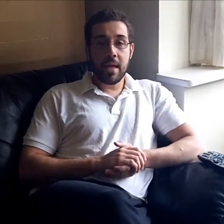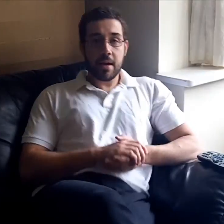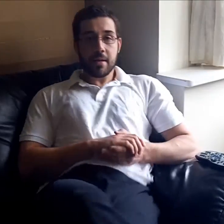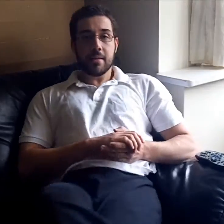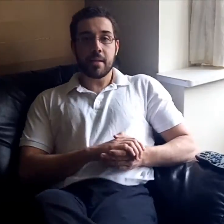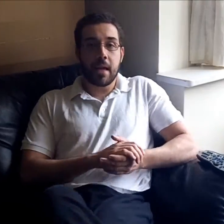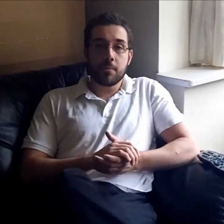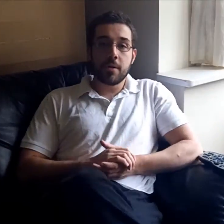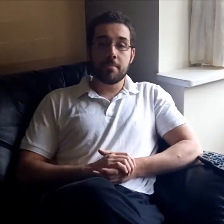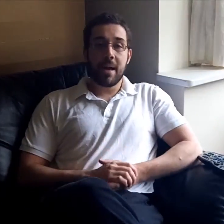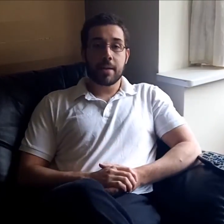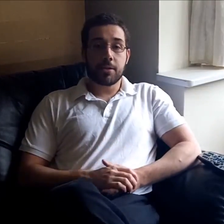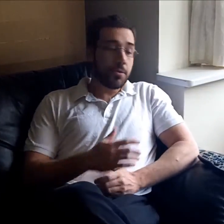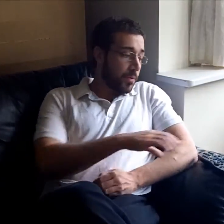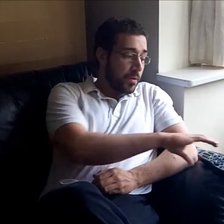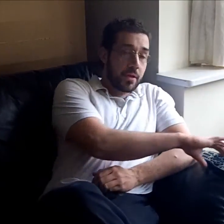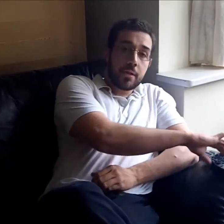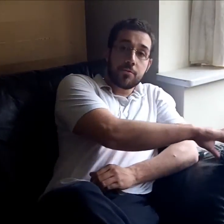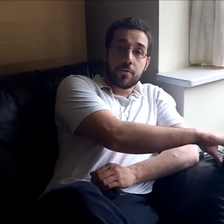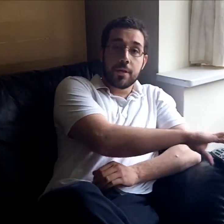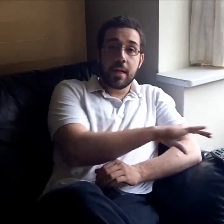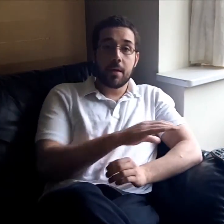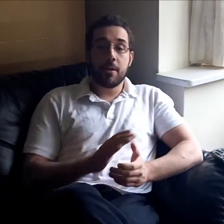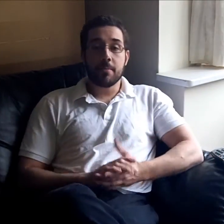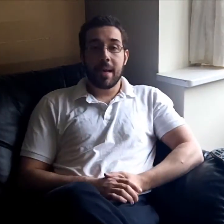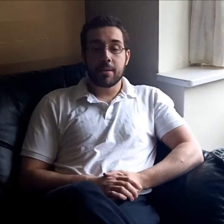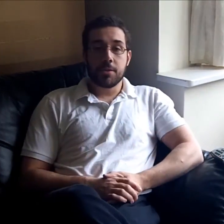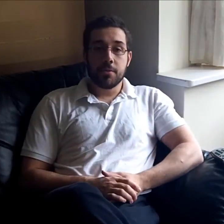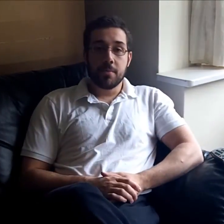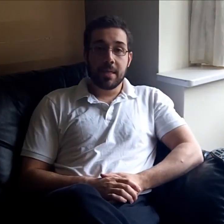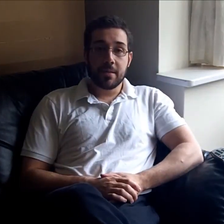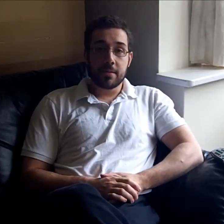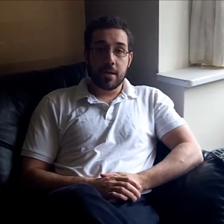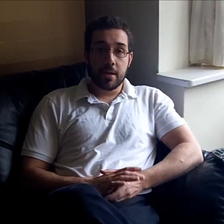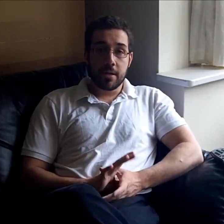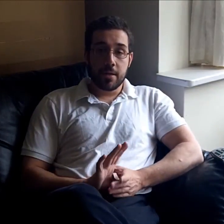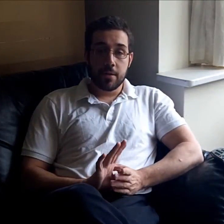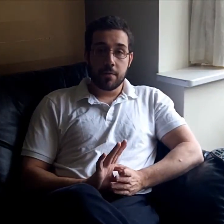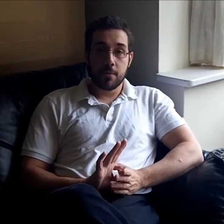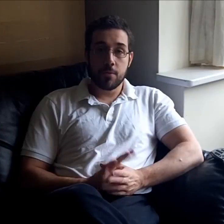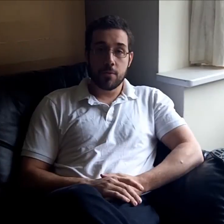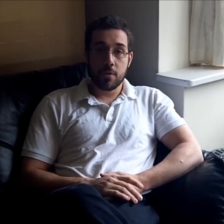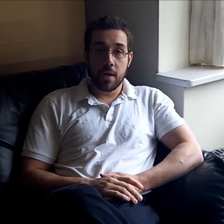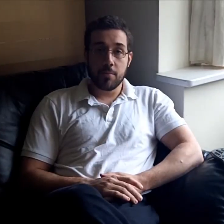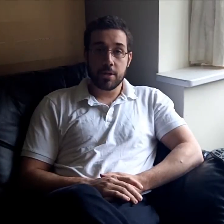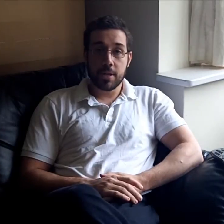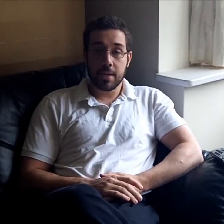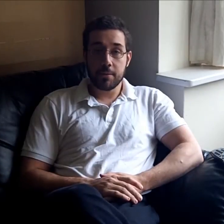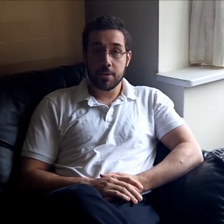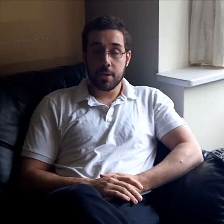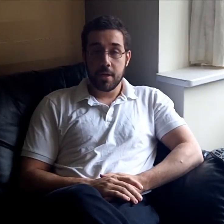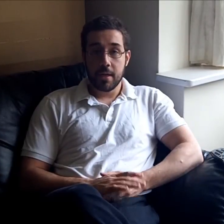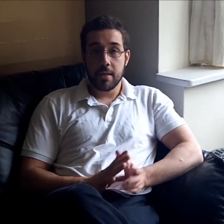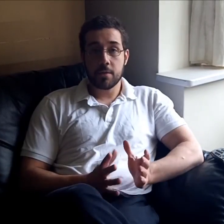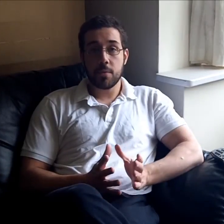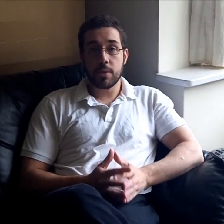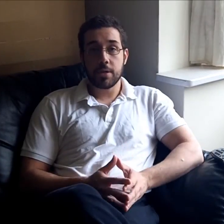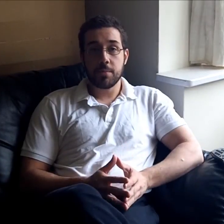Hey guys, and welcome back to Thelearningdroid, and welcome back to the beginner's guide for British Sign Language. In this one we're going to be